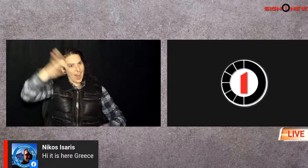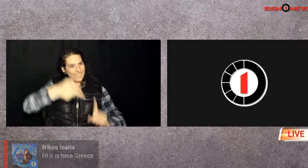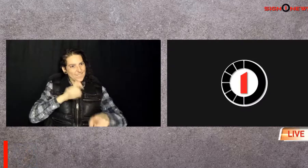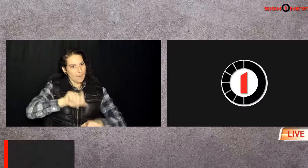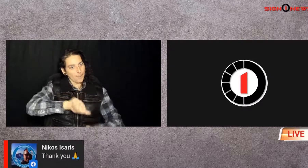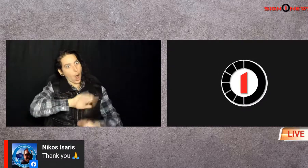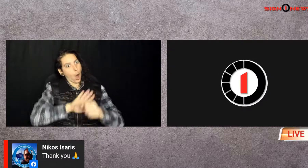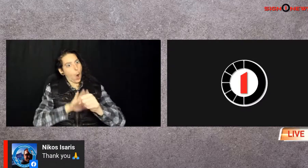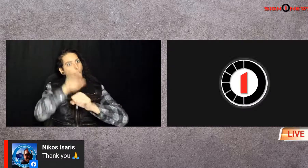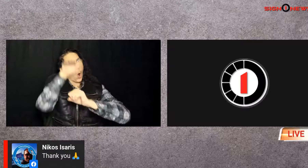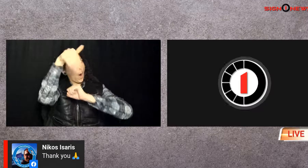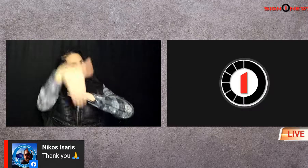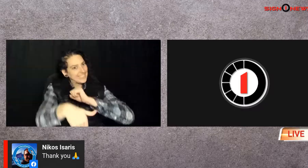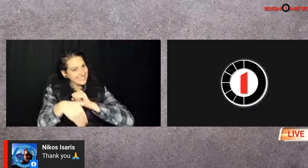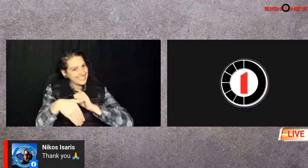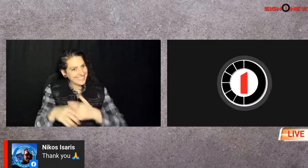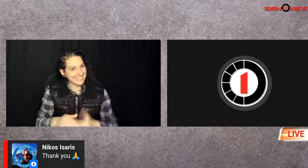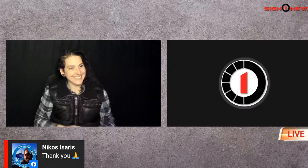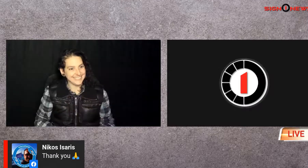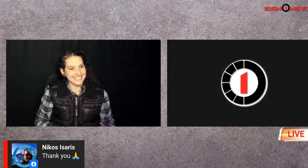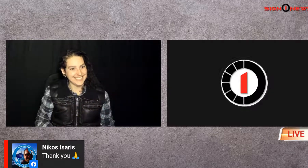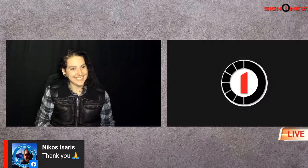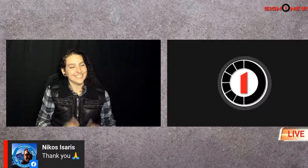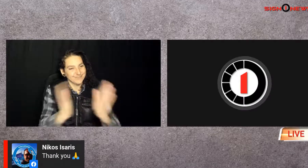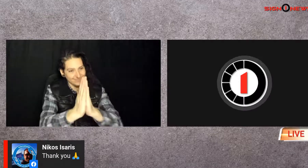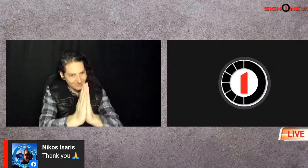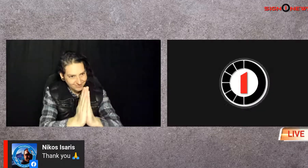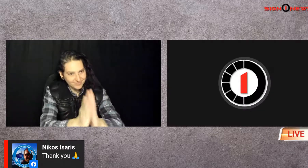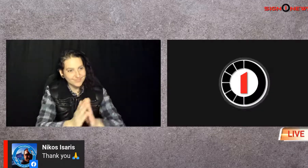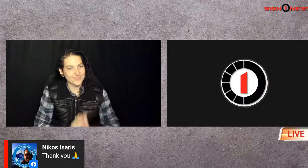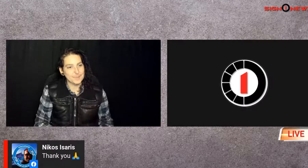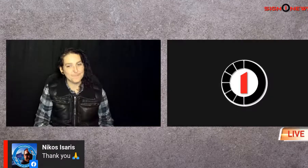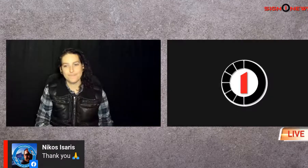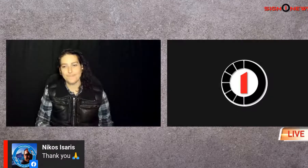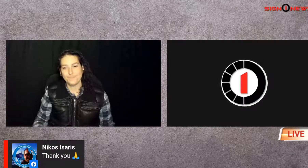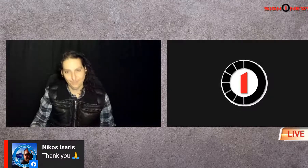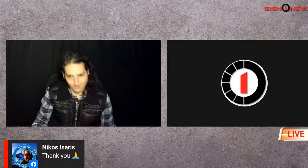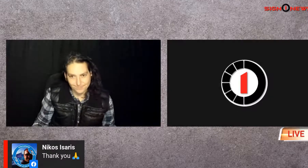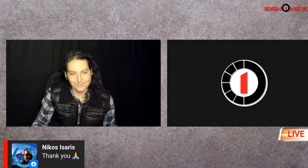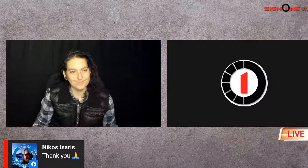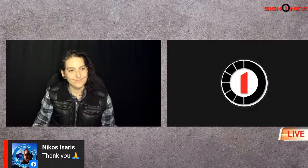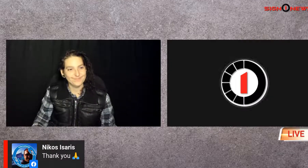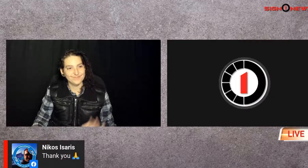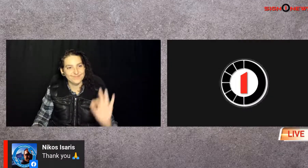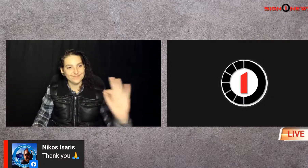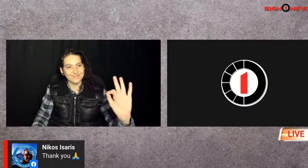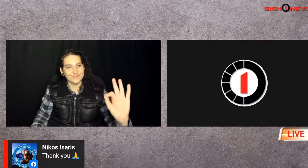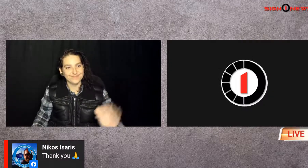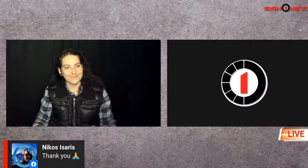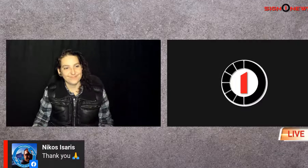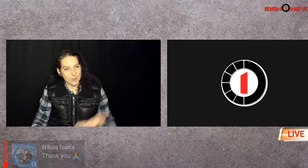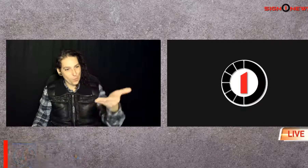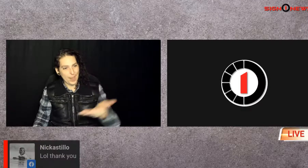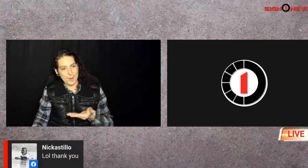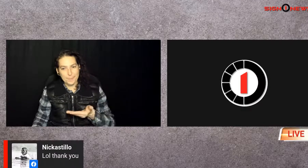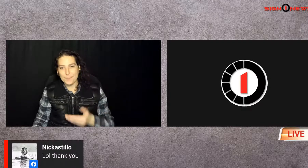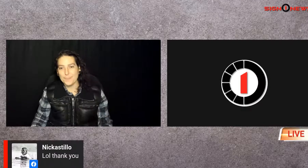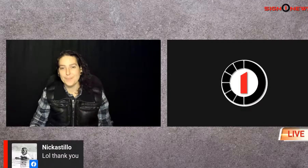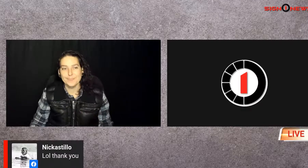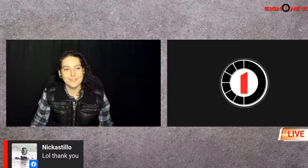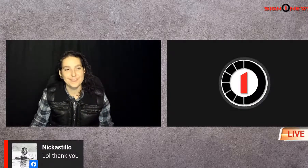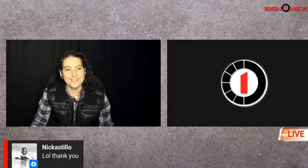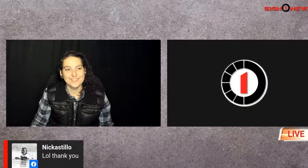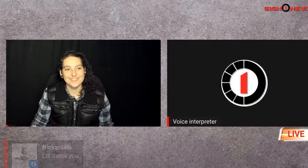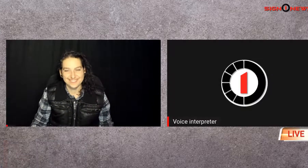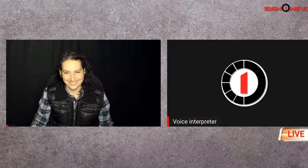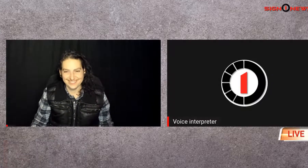Hi. Hello from Greece, all the way overseas. You're welcome.